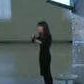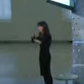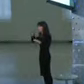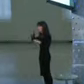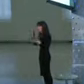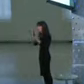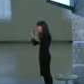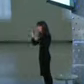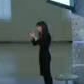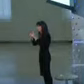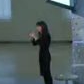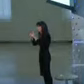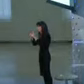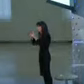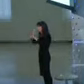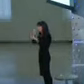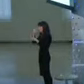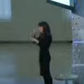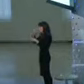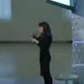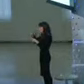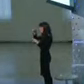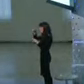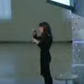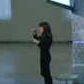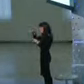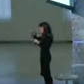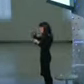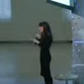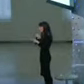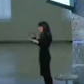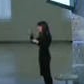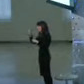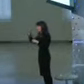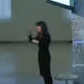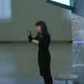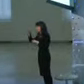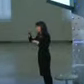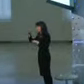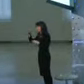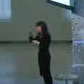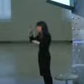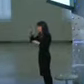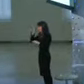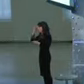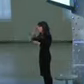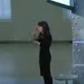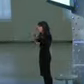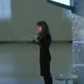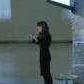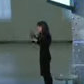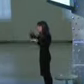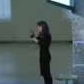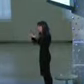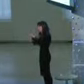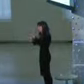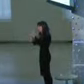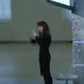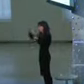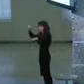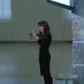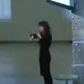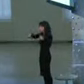in love with this character, and this character wants to kill that character, and that character knows about it, and this one doesn't, and it just keeps going. And that's how we make